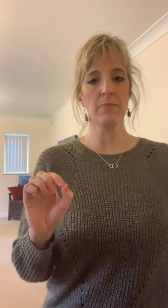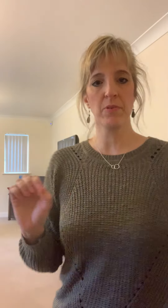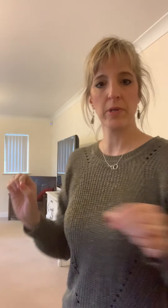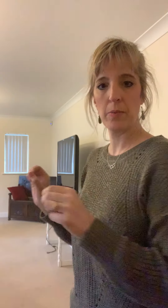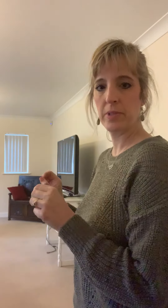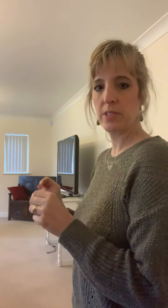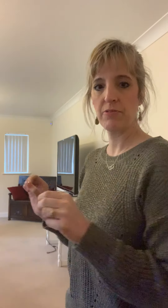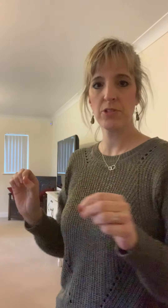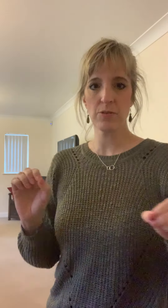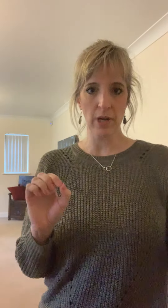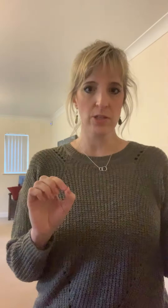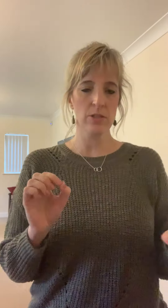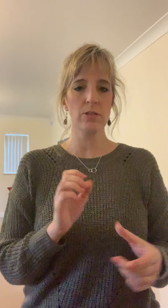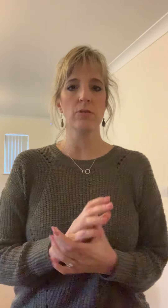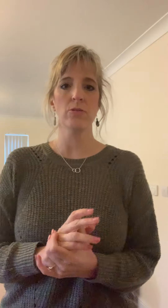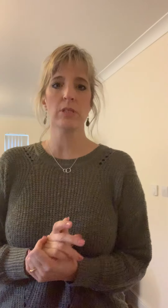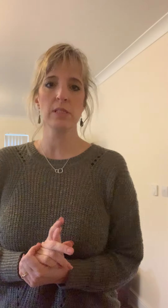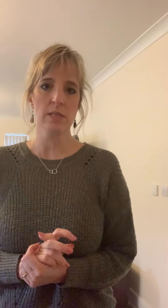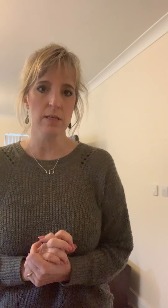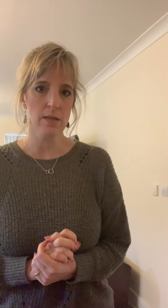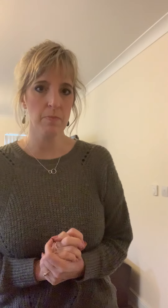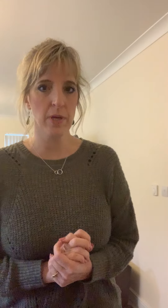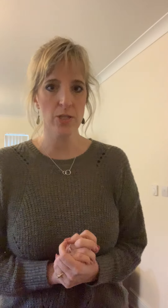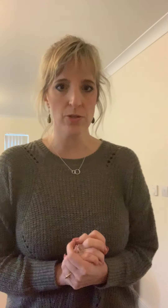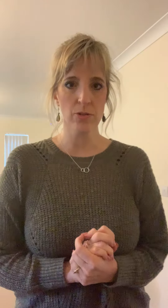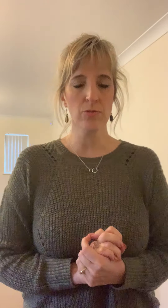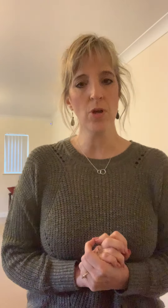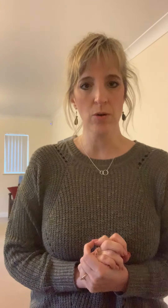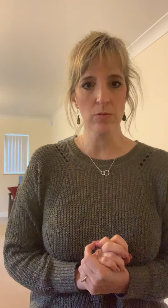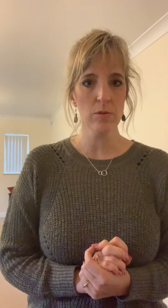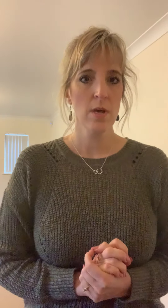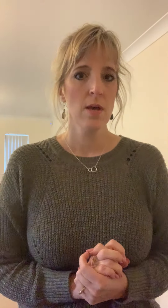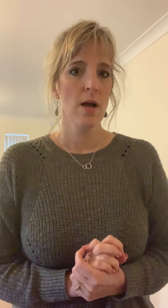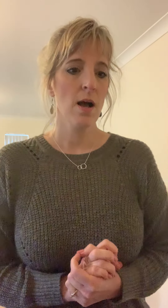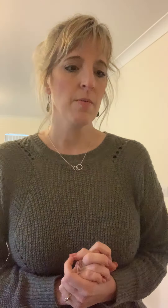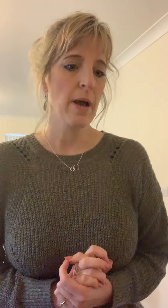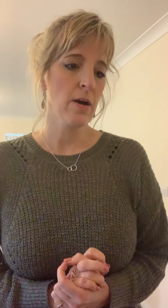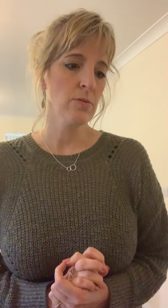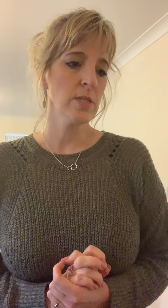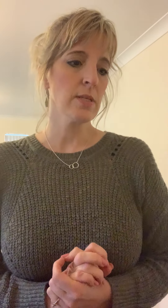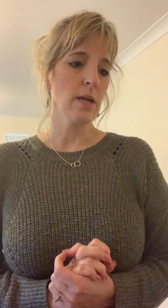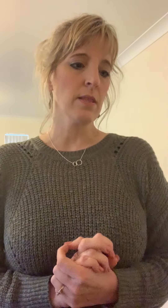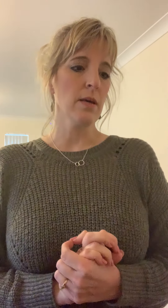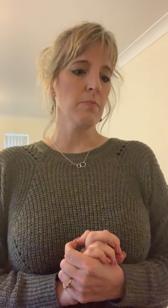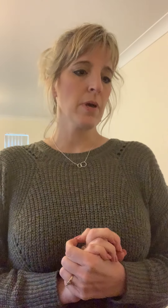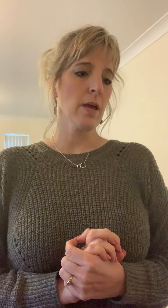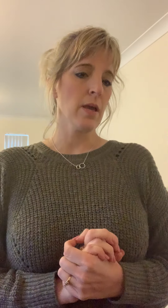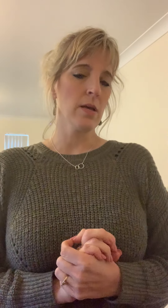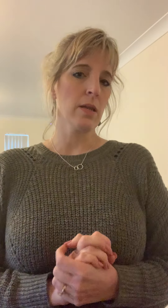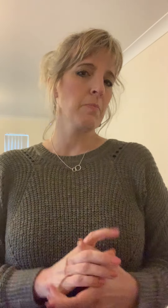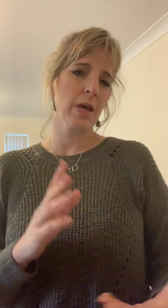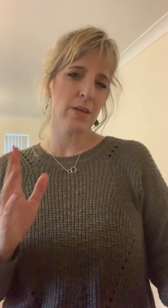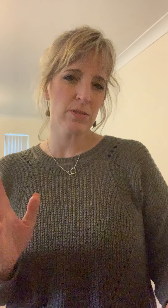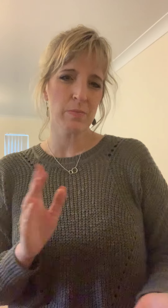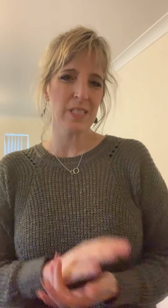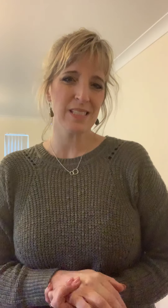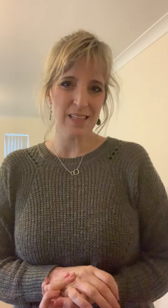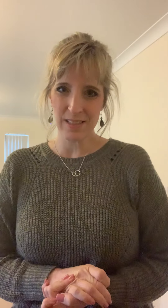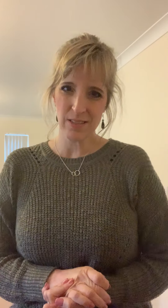from a couple of different directions so you can see and make sure you know how to sign them. And I may use them in a sentence if I